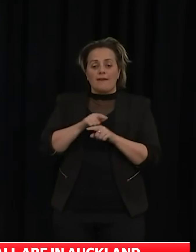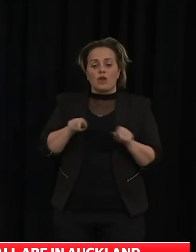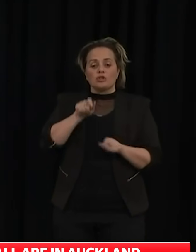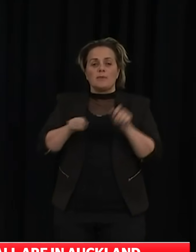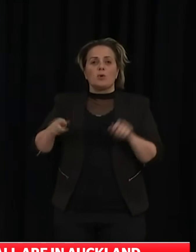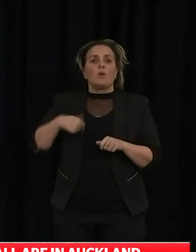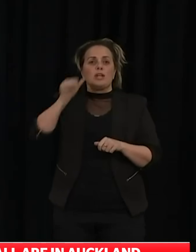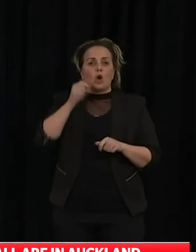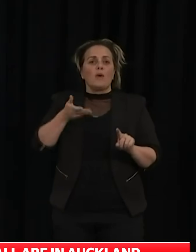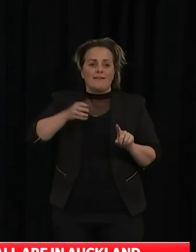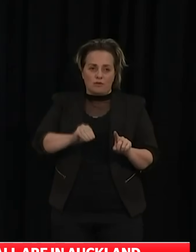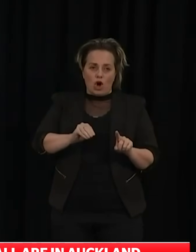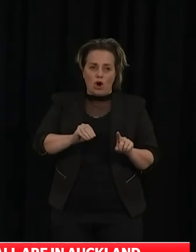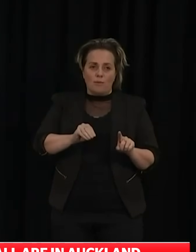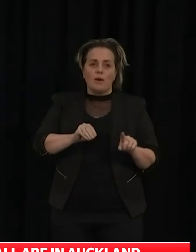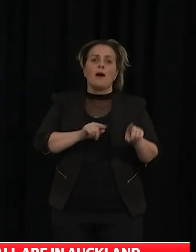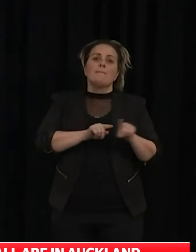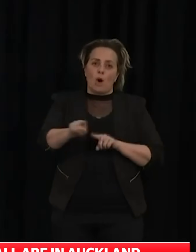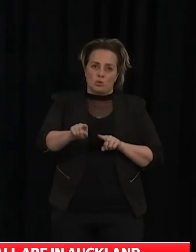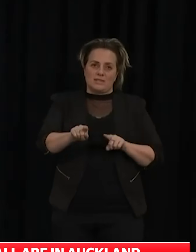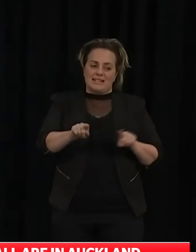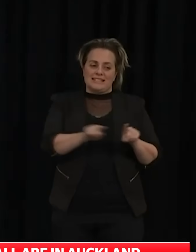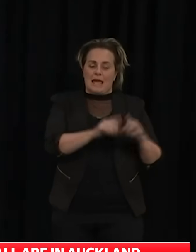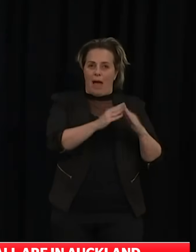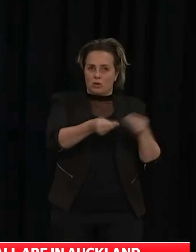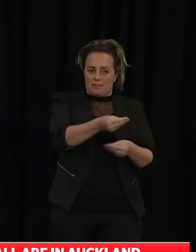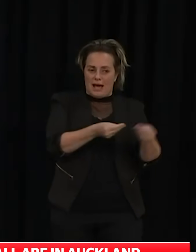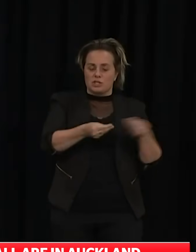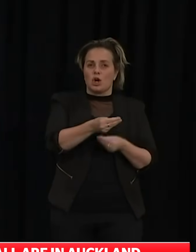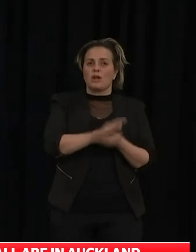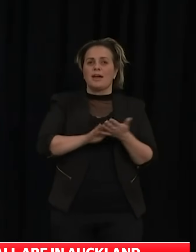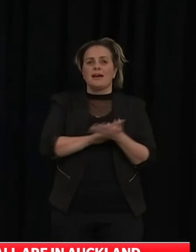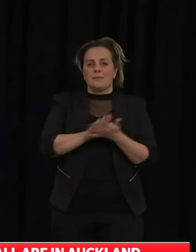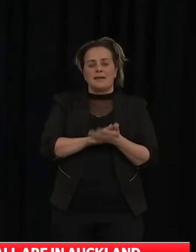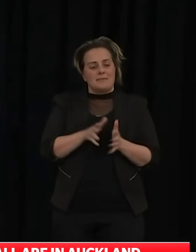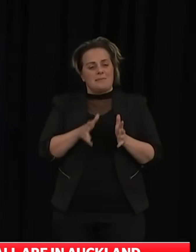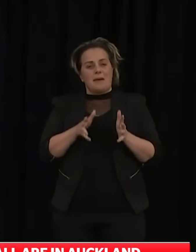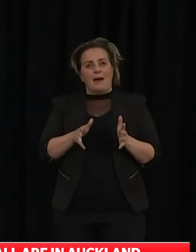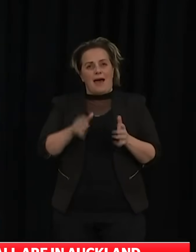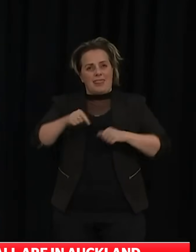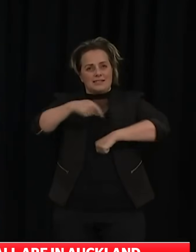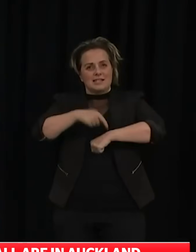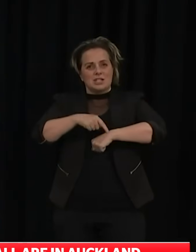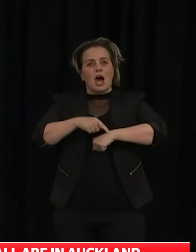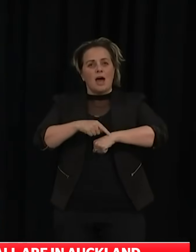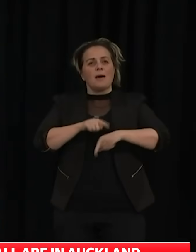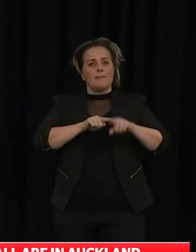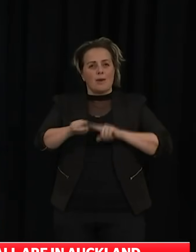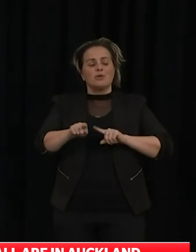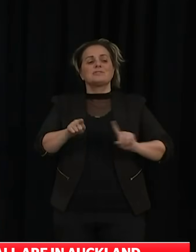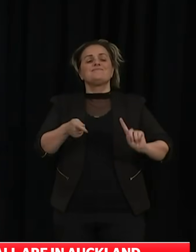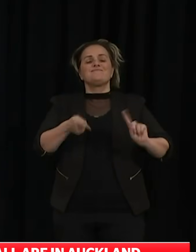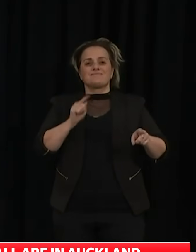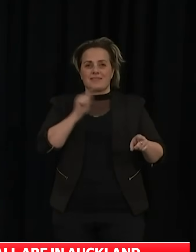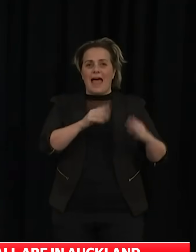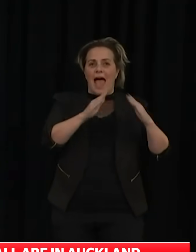known contacts or household contacts does point a little bit to the nature of this particular outbreak that we're now dealing with, in that it's